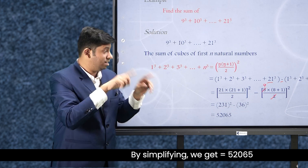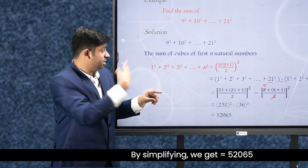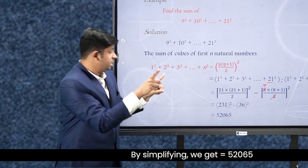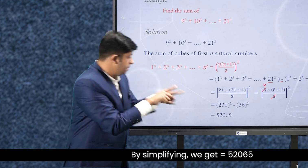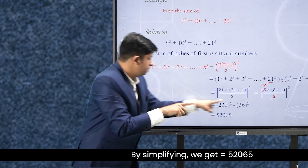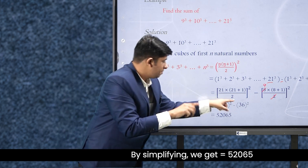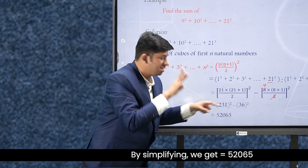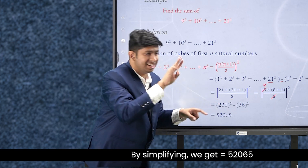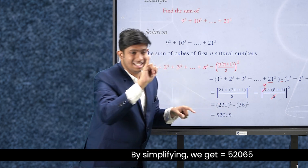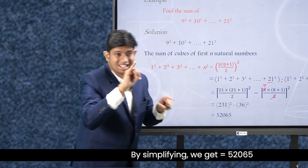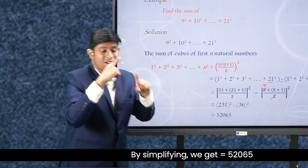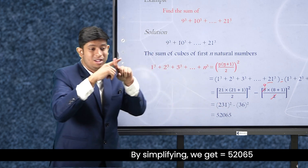52,065.